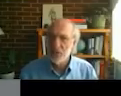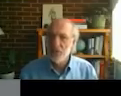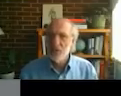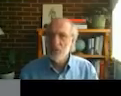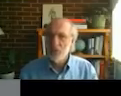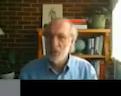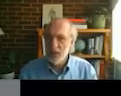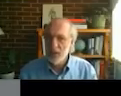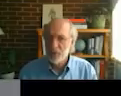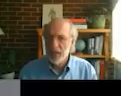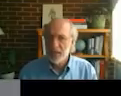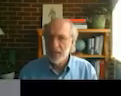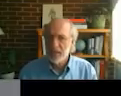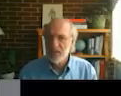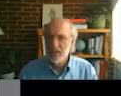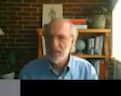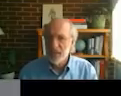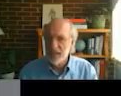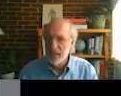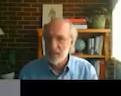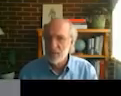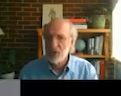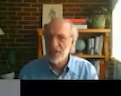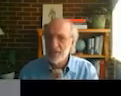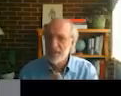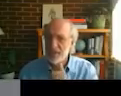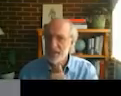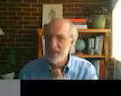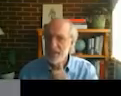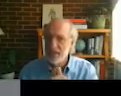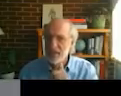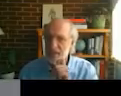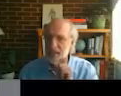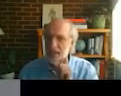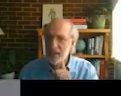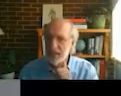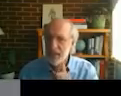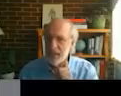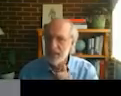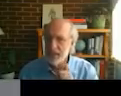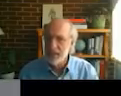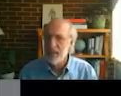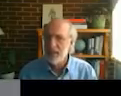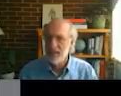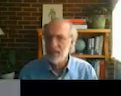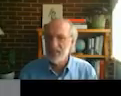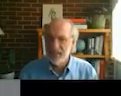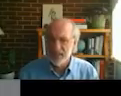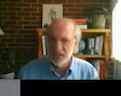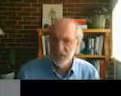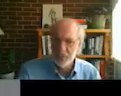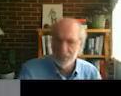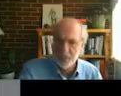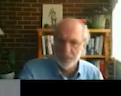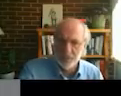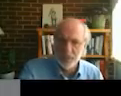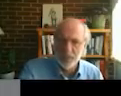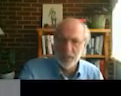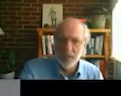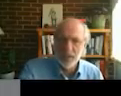skill requires practice, and sign language is indeed a skill.